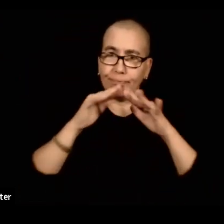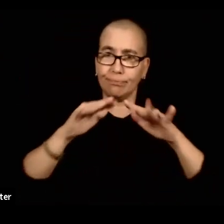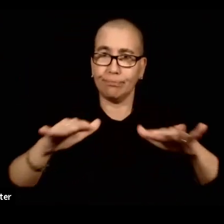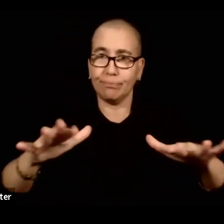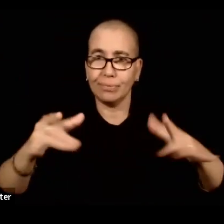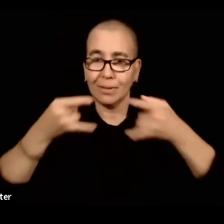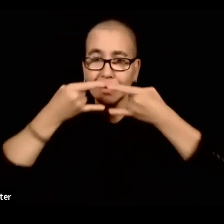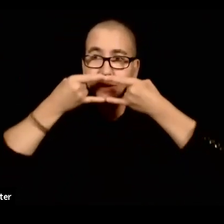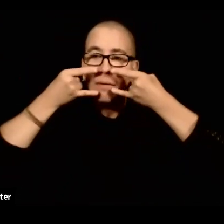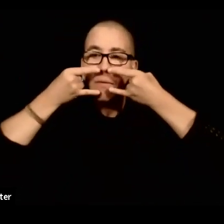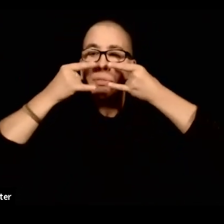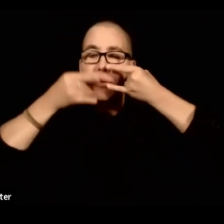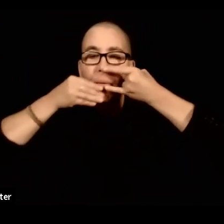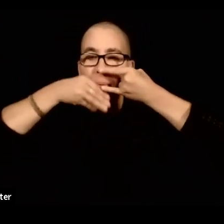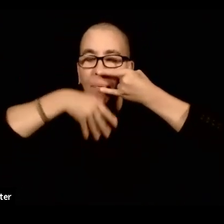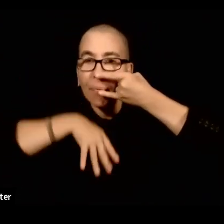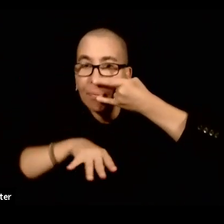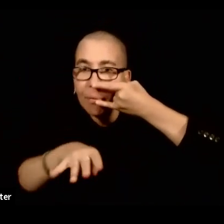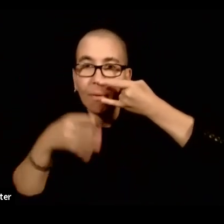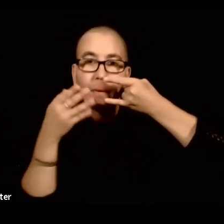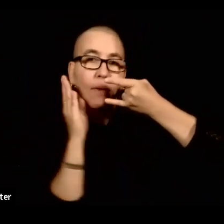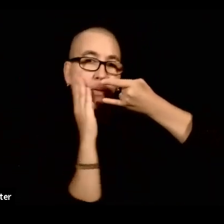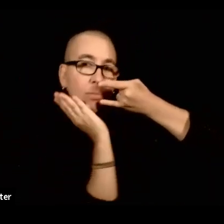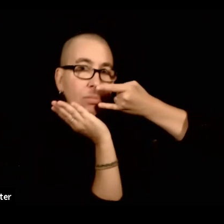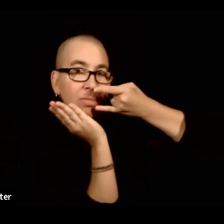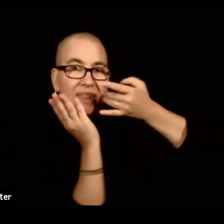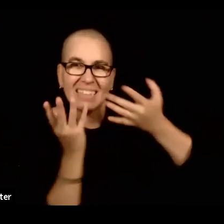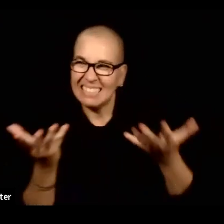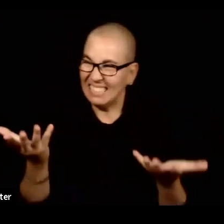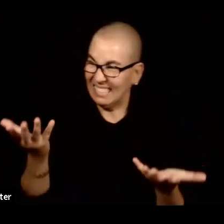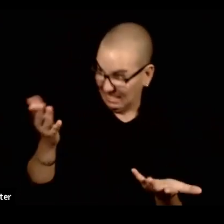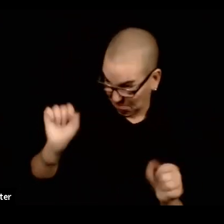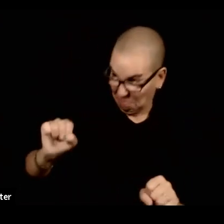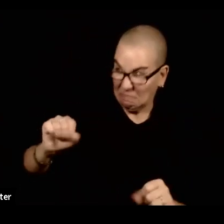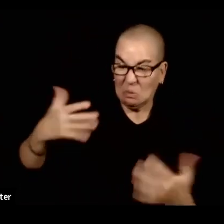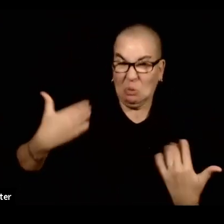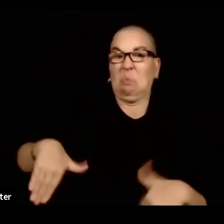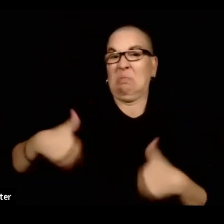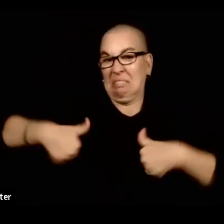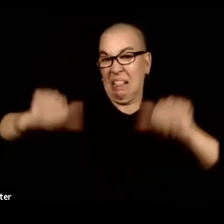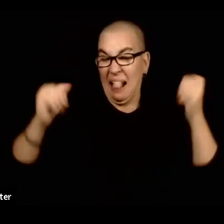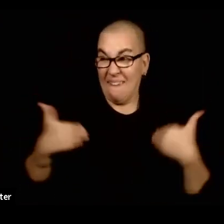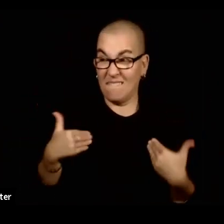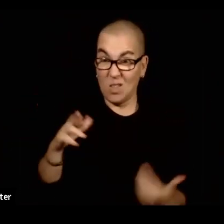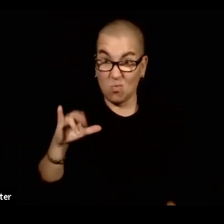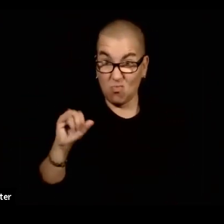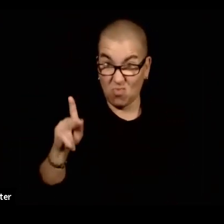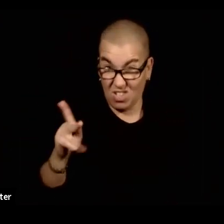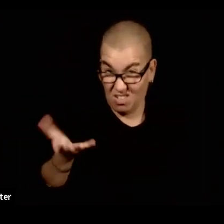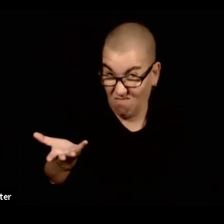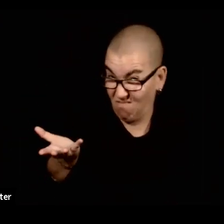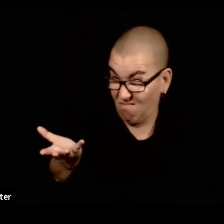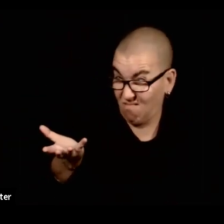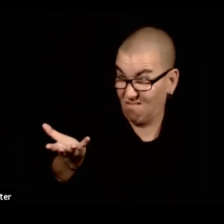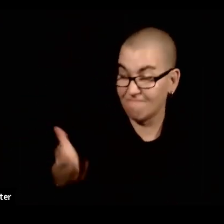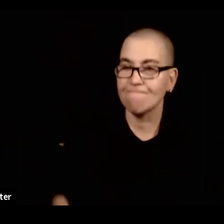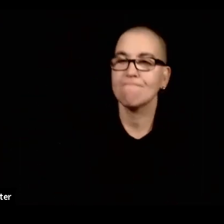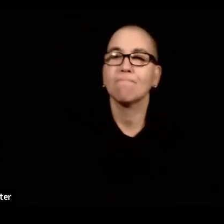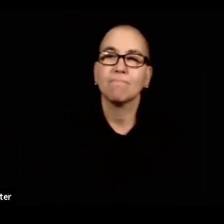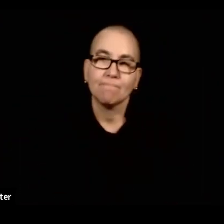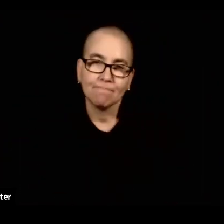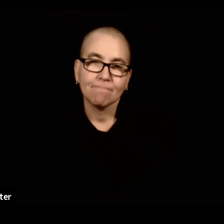potential additional risk? Great question, Jeremy, and I'll start and then ask Chris to add on. I think that's